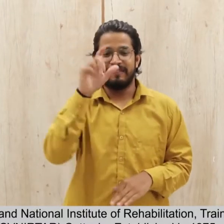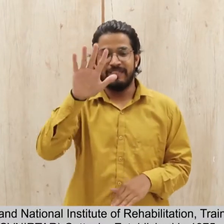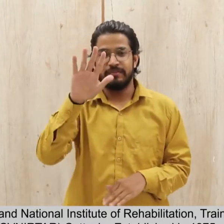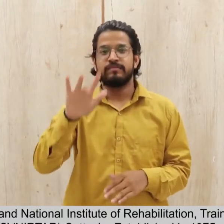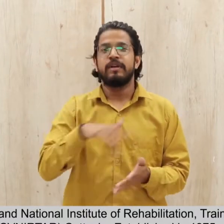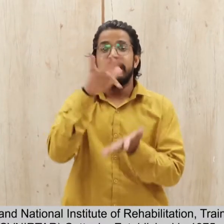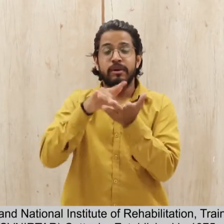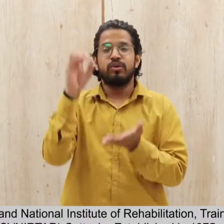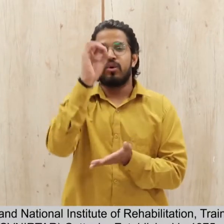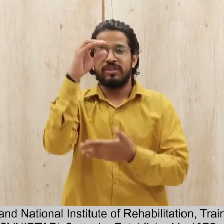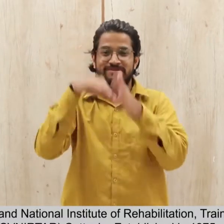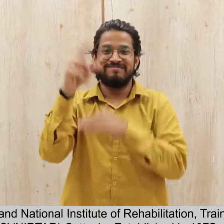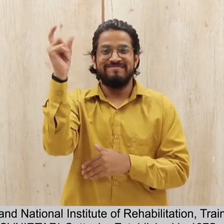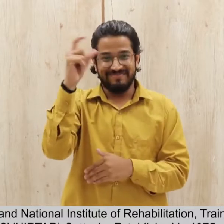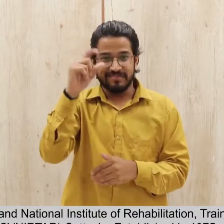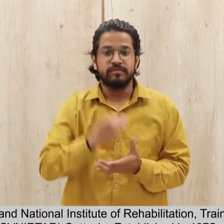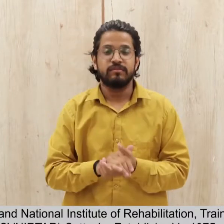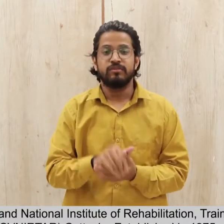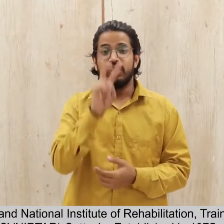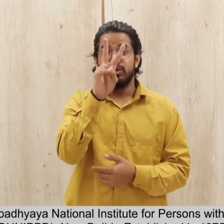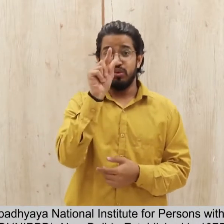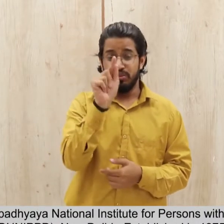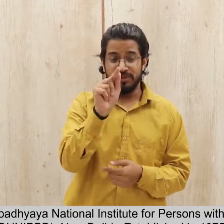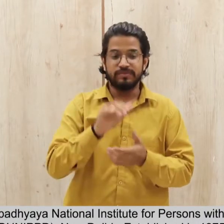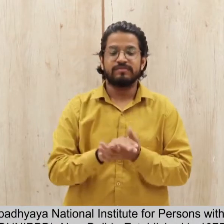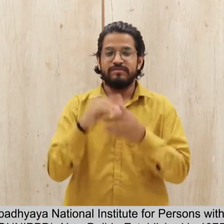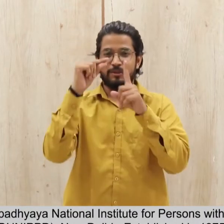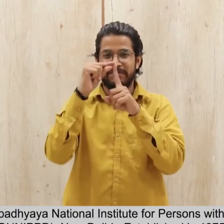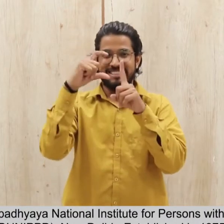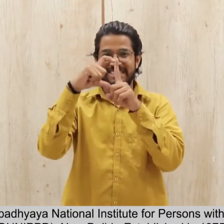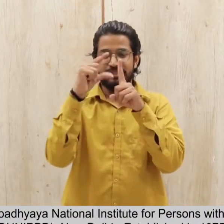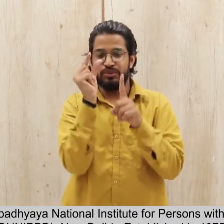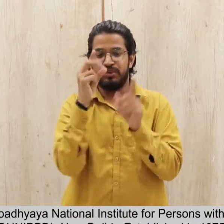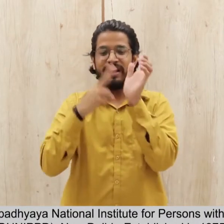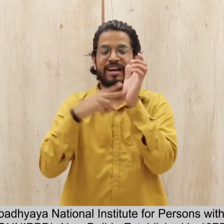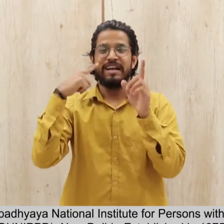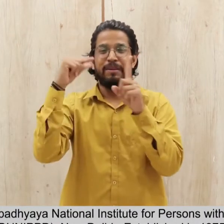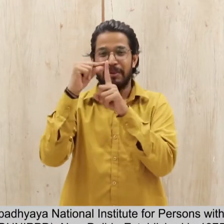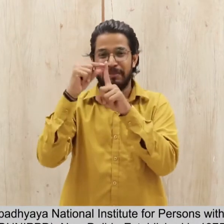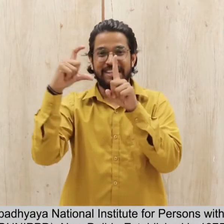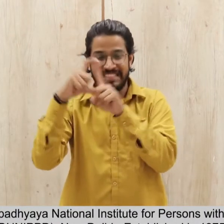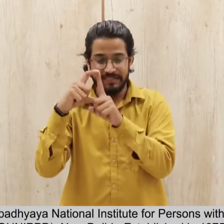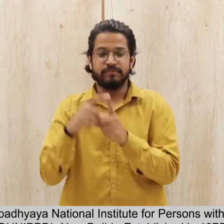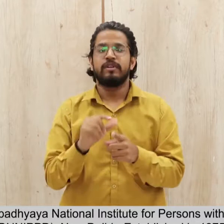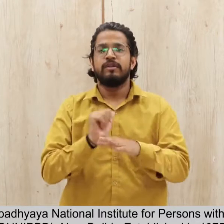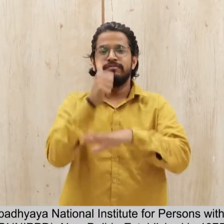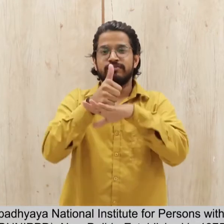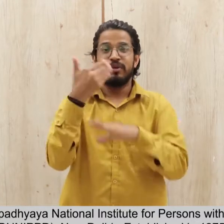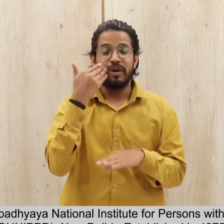SVNIRTAR, Cuttack, established in 1975. Second, Pandit Deendayal Upadhyaya National Institute for Persons with Physical